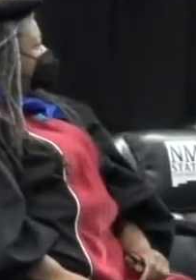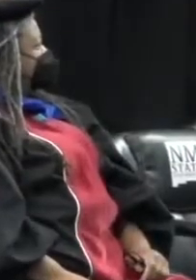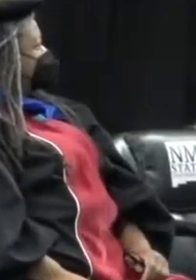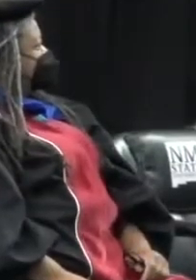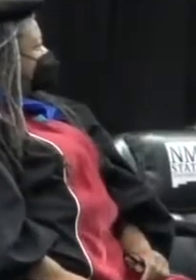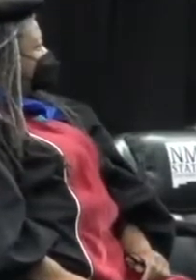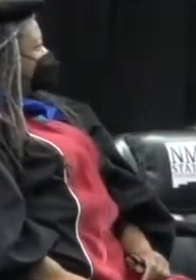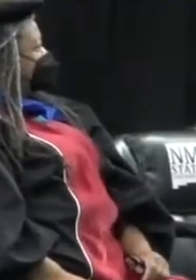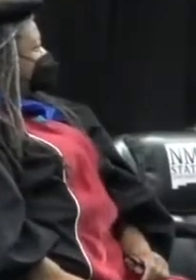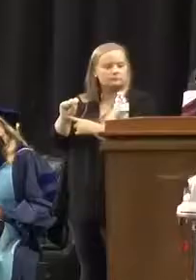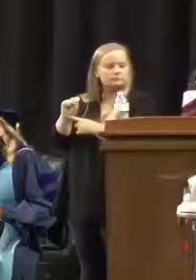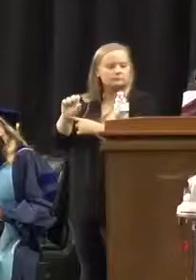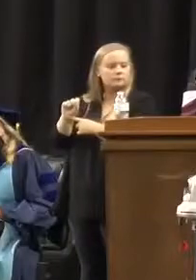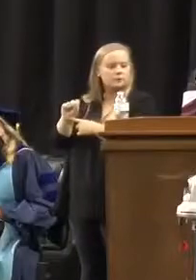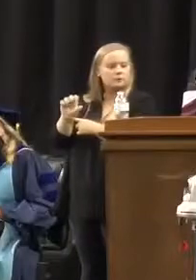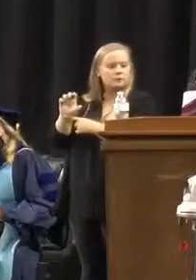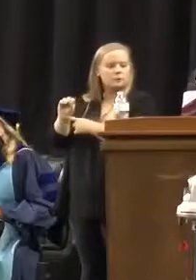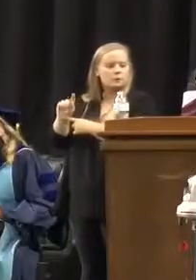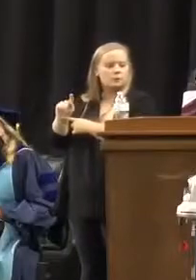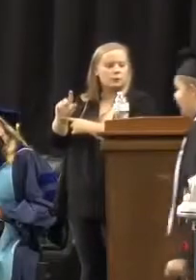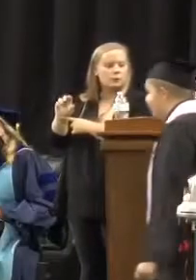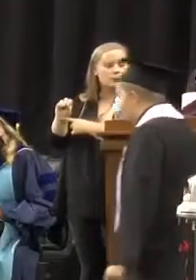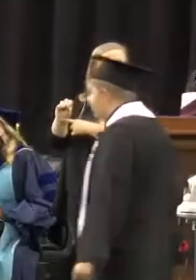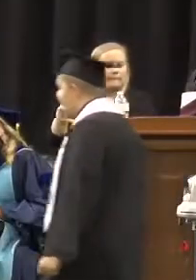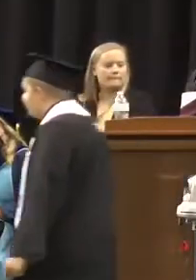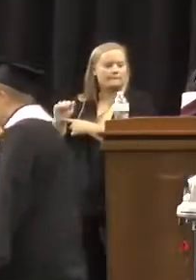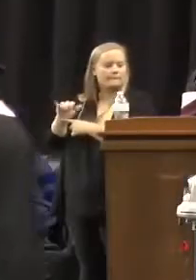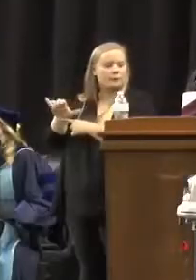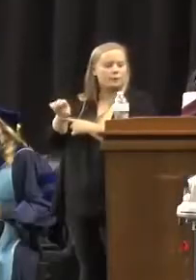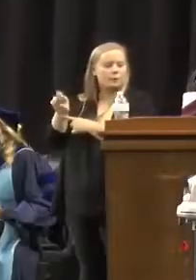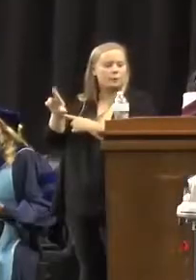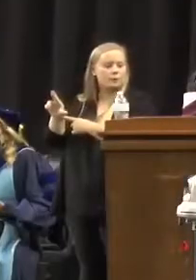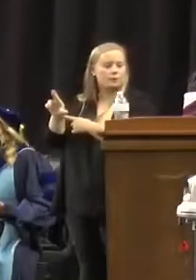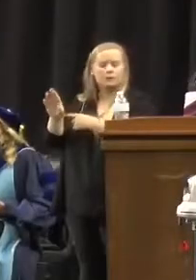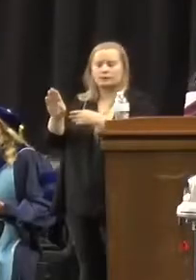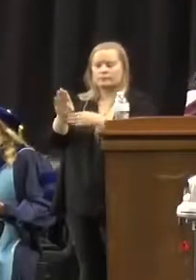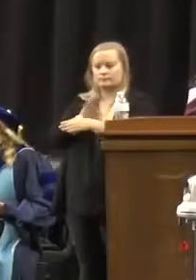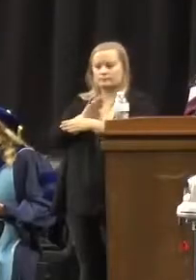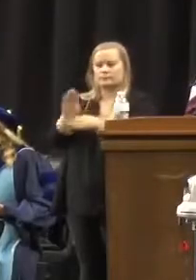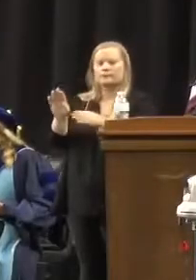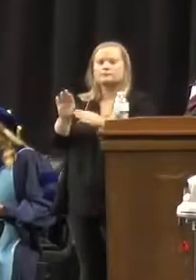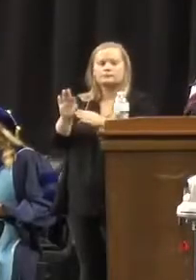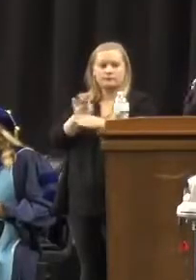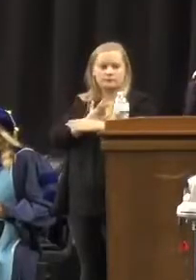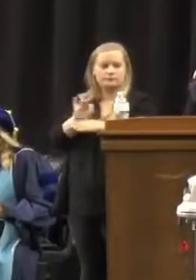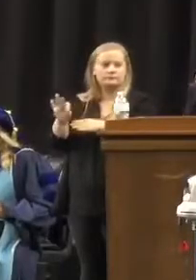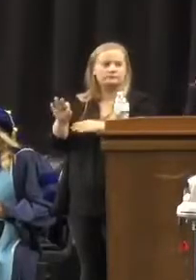Luis Mario Sotomayor, Business Fundamentals.